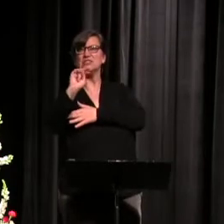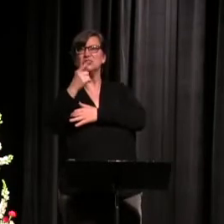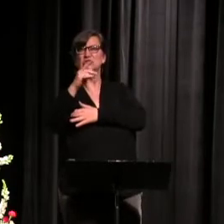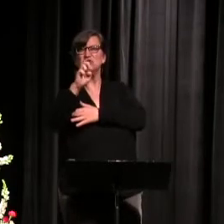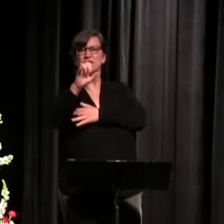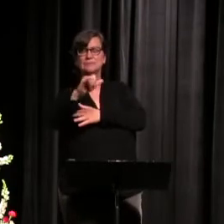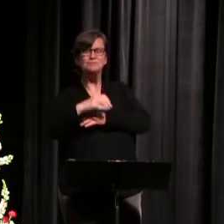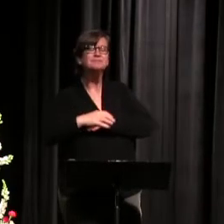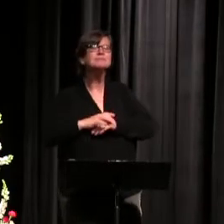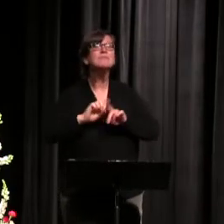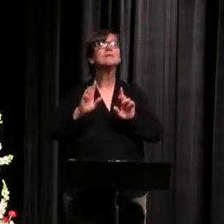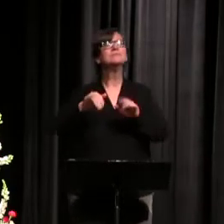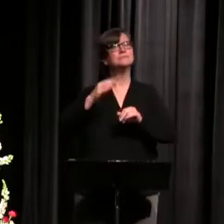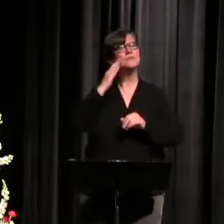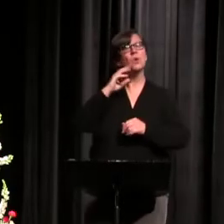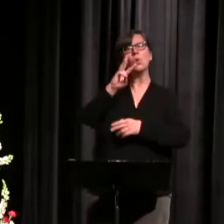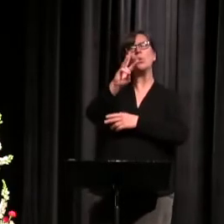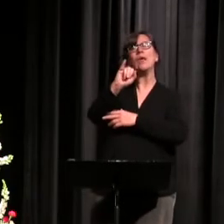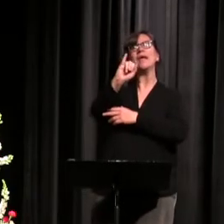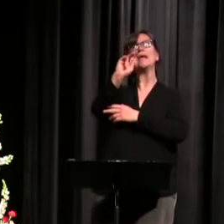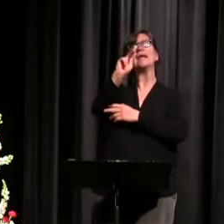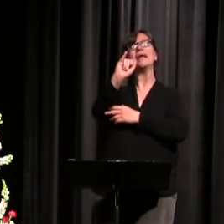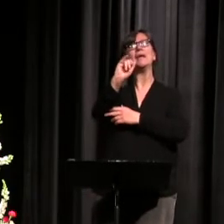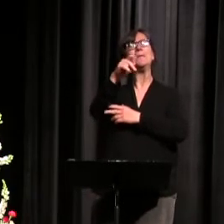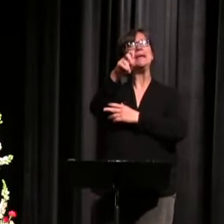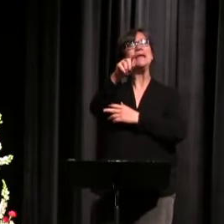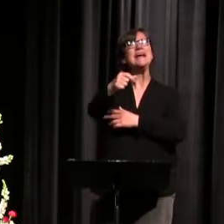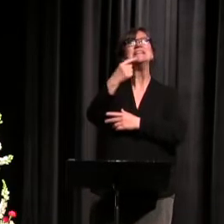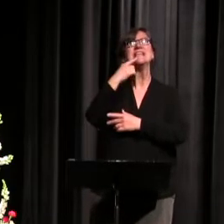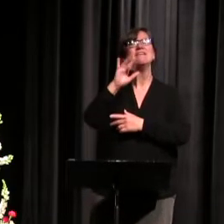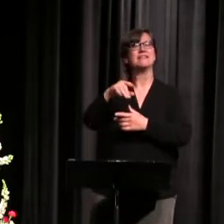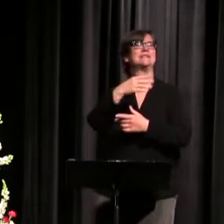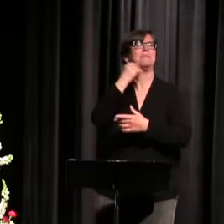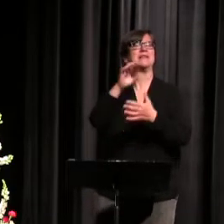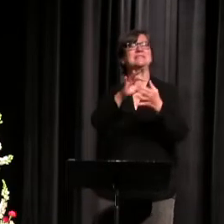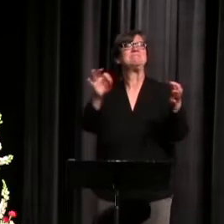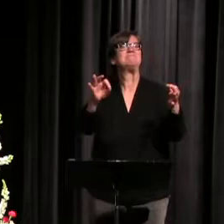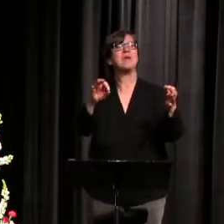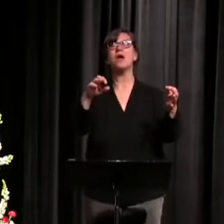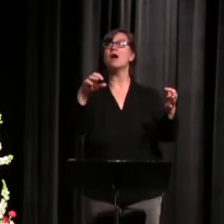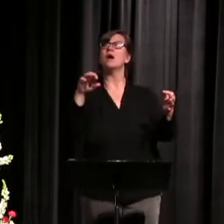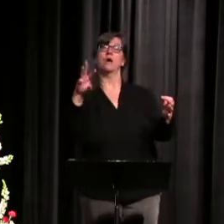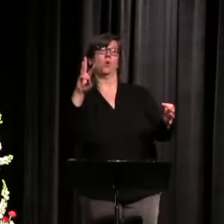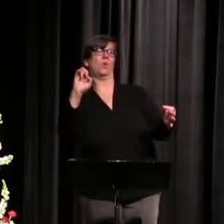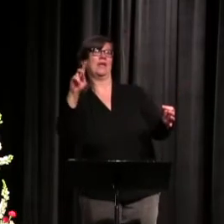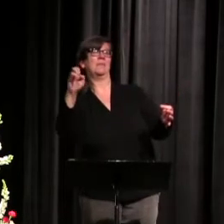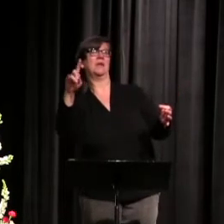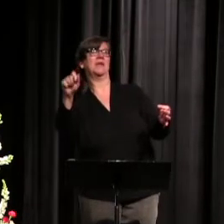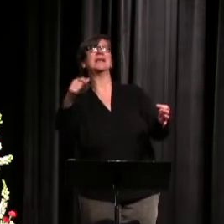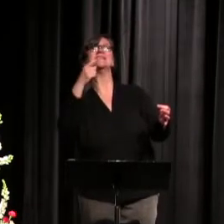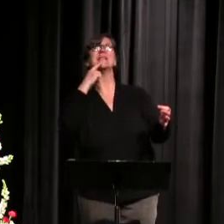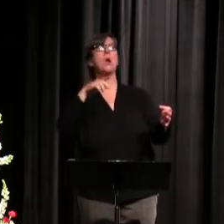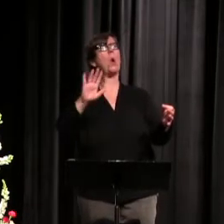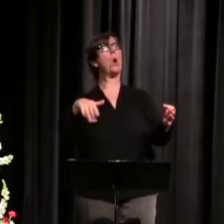was Wikipedia that said it best when they wrote, "Graduation is the award of a diploma or academic degree, or the